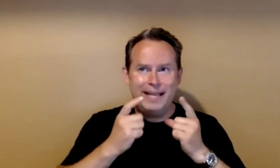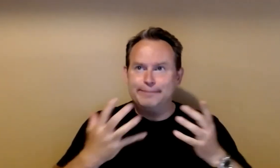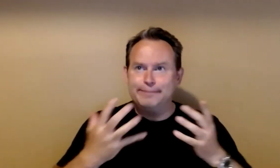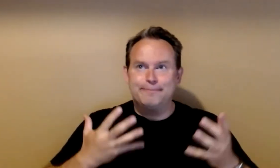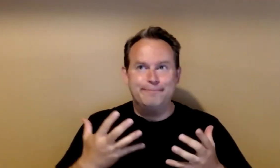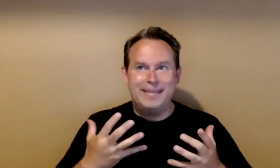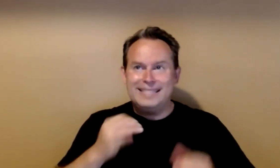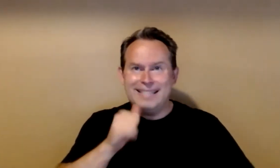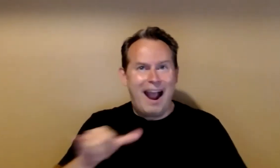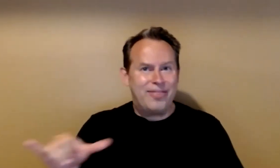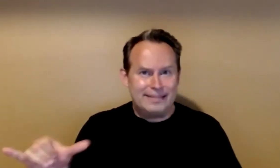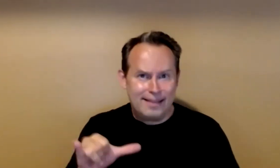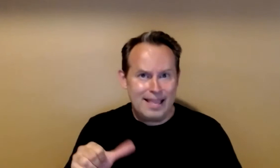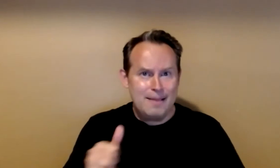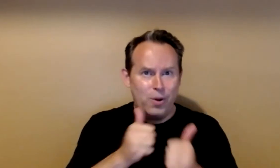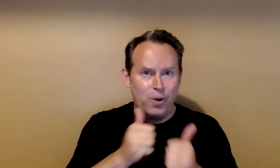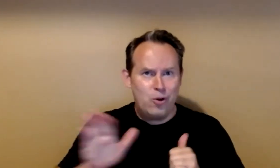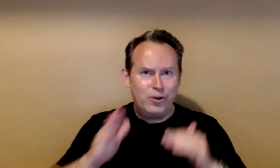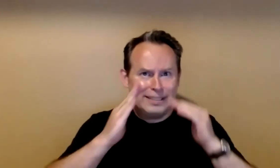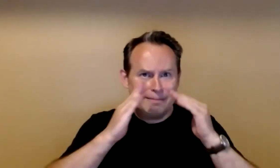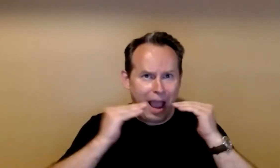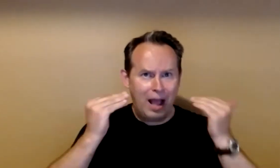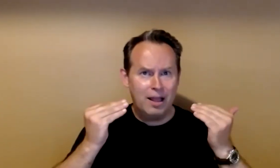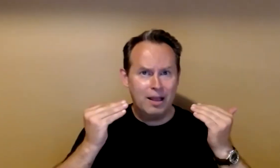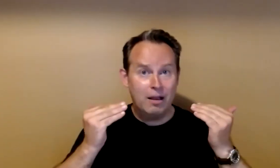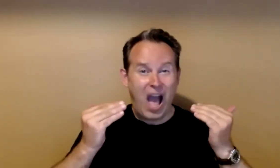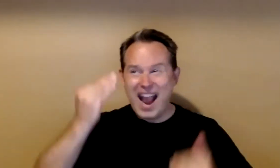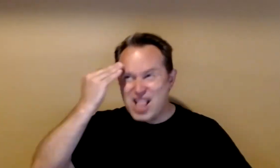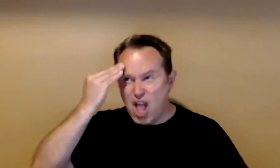her smile. I know it's there.